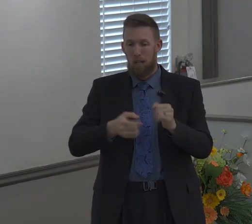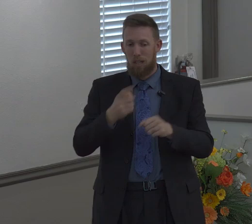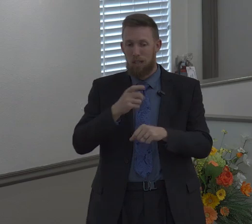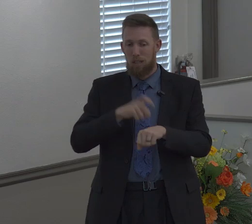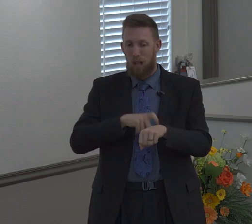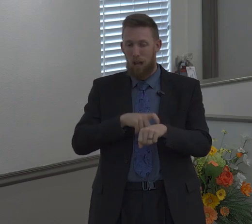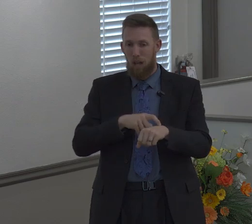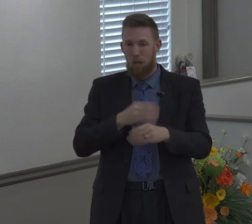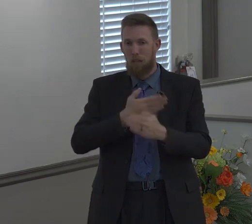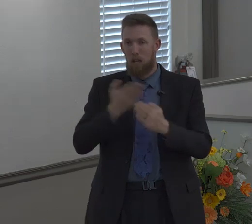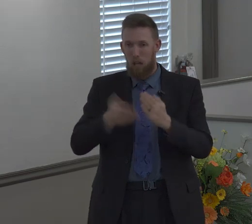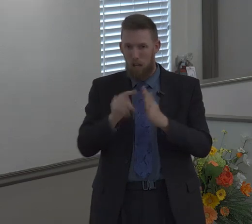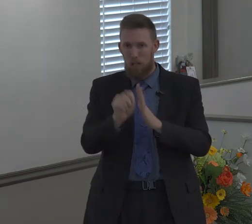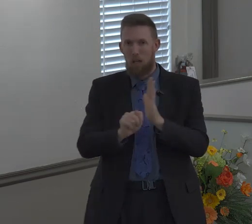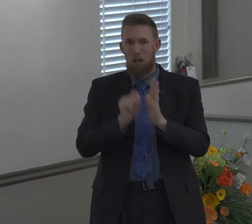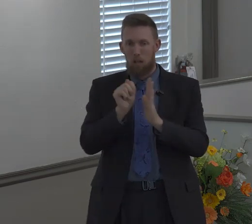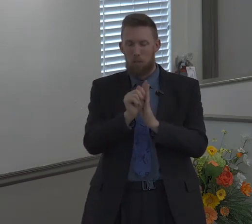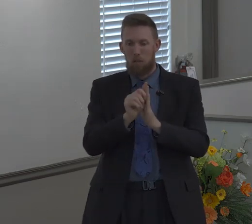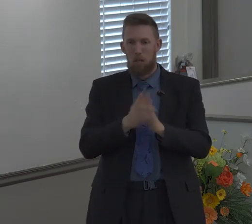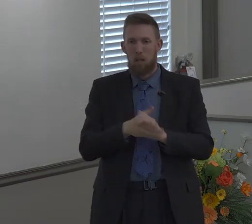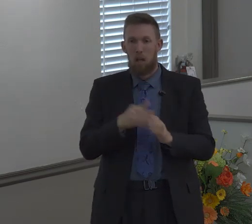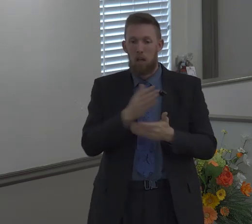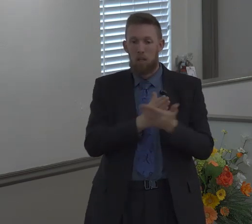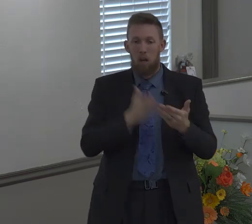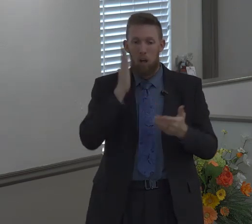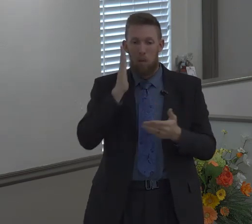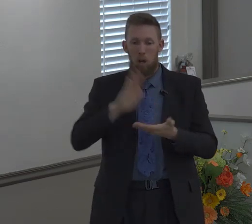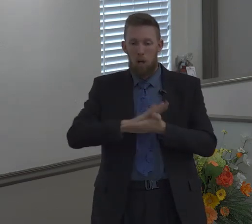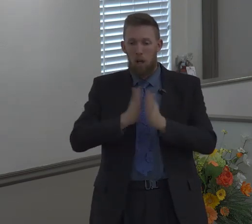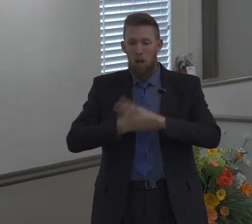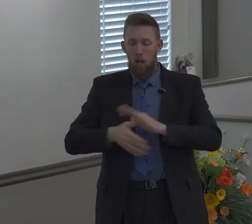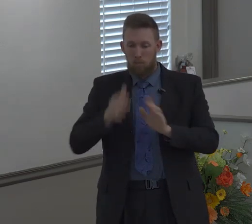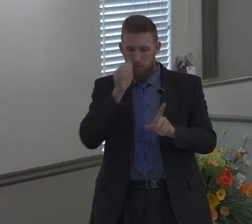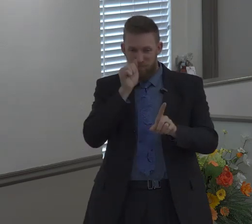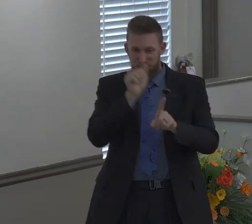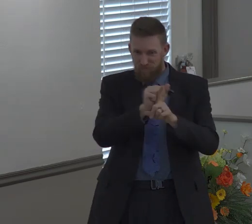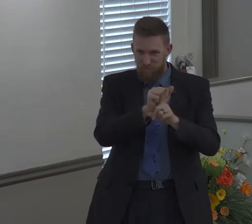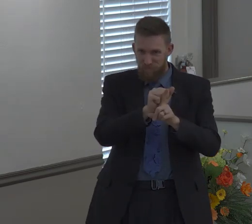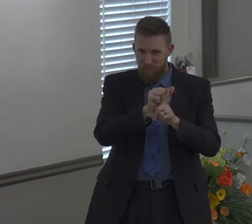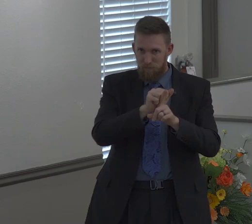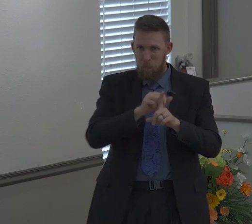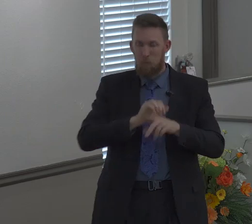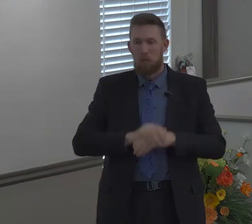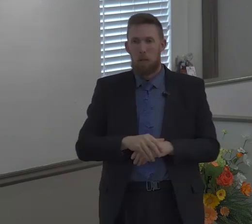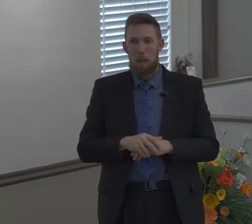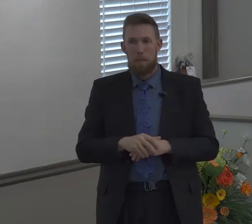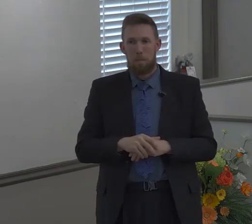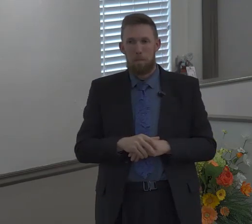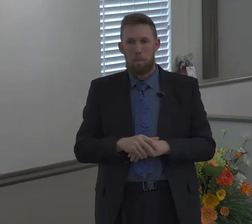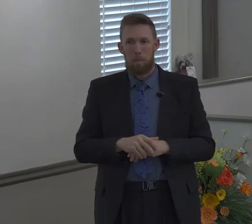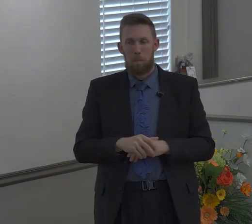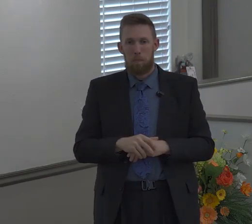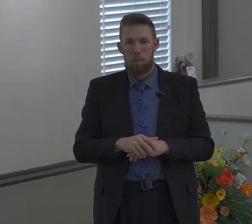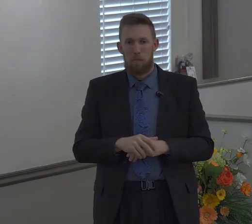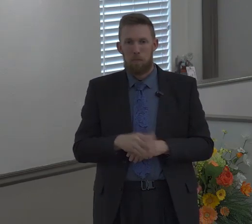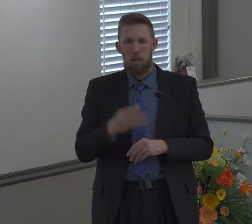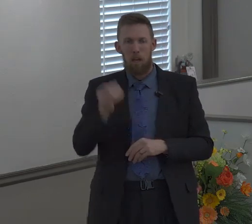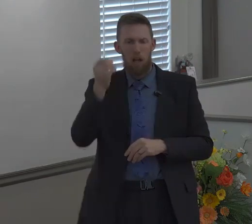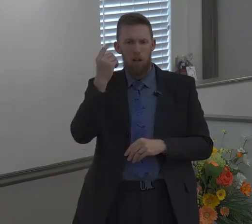to be deceived by deceivers, deceiving, seducing spirits.